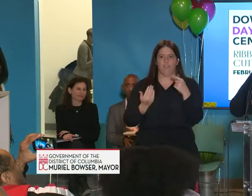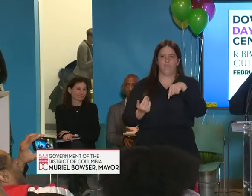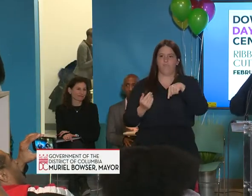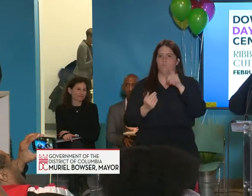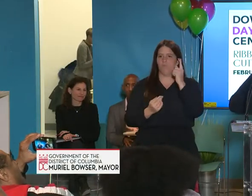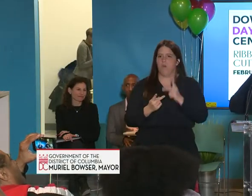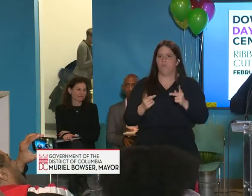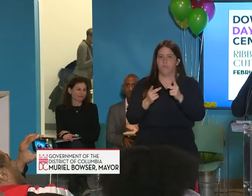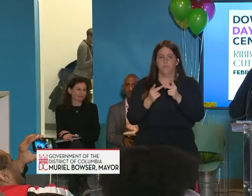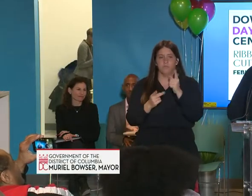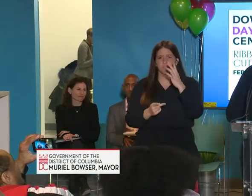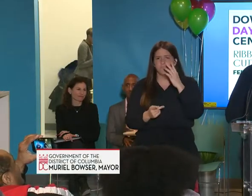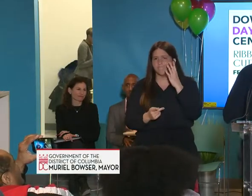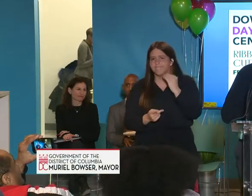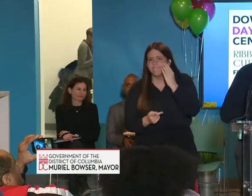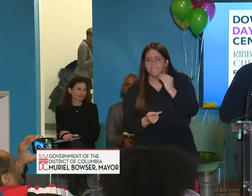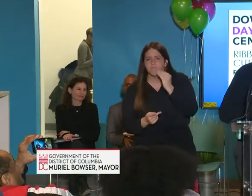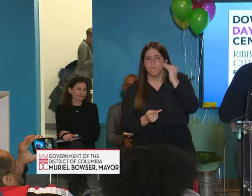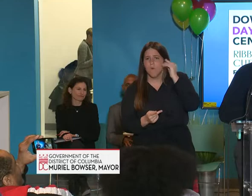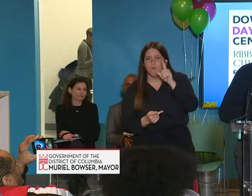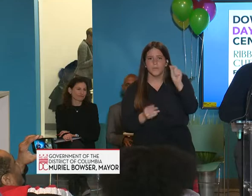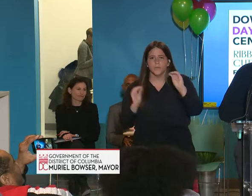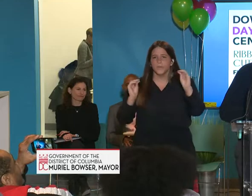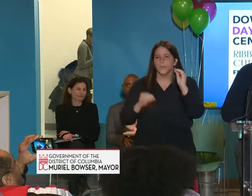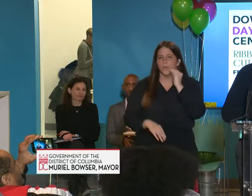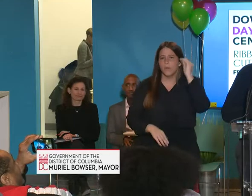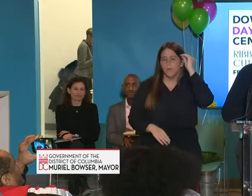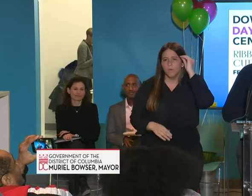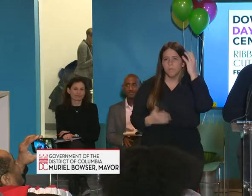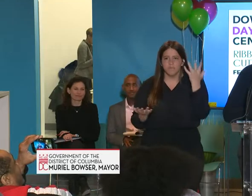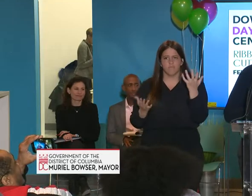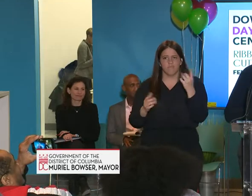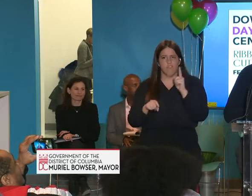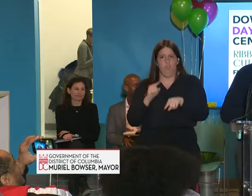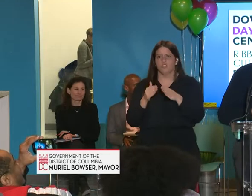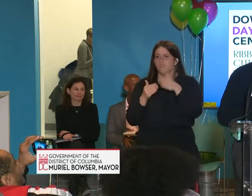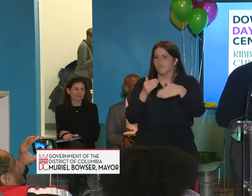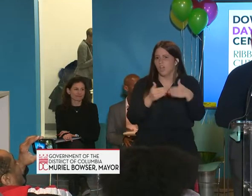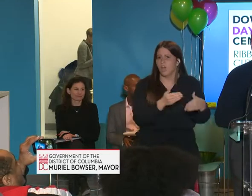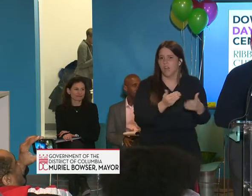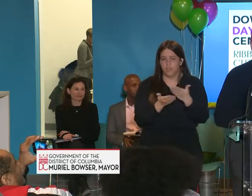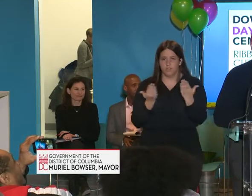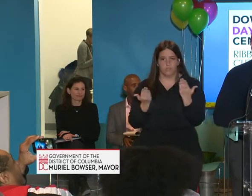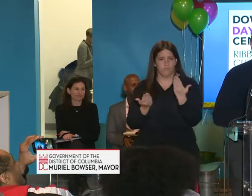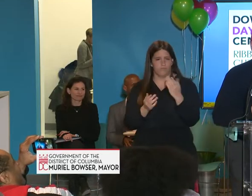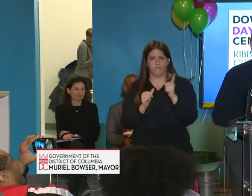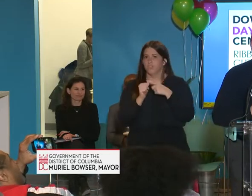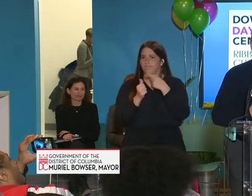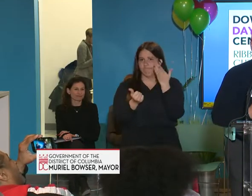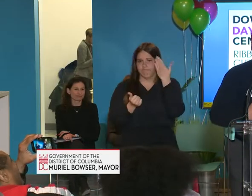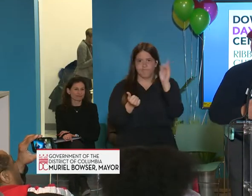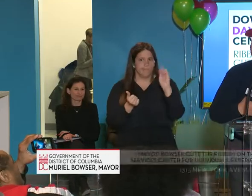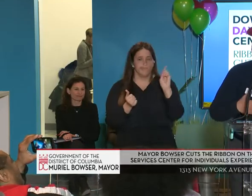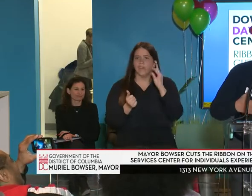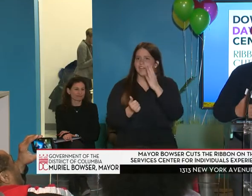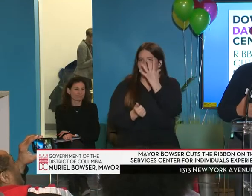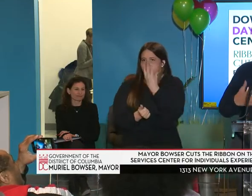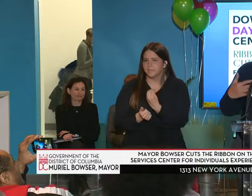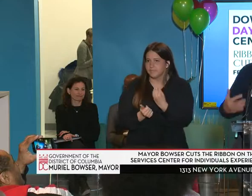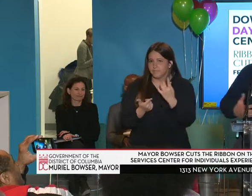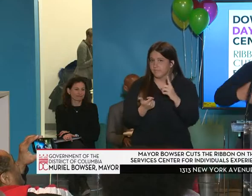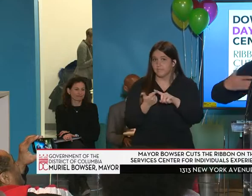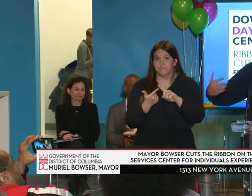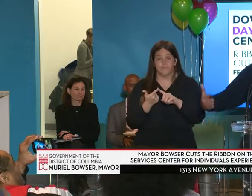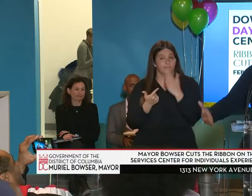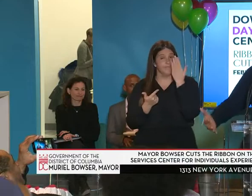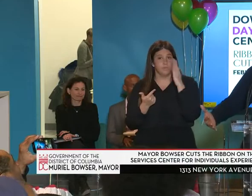homelessness, it's hard to get things done. Okay? Because first, you don't even know where you're going to sleep. Okay? You don't even know